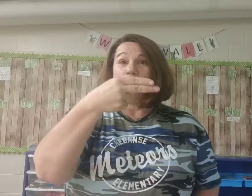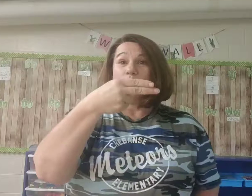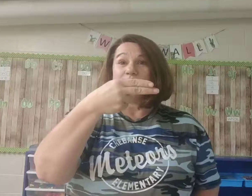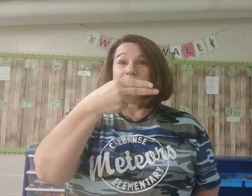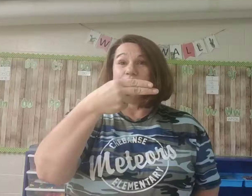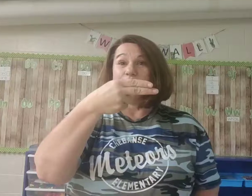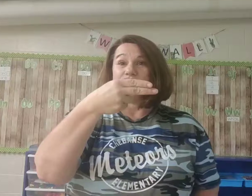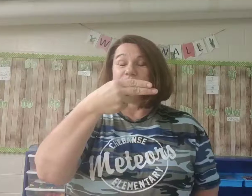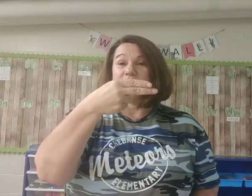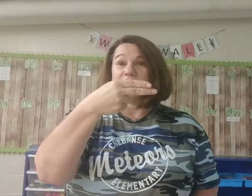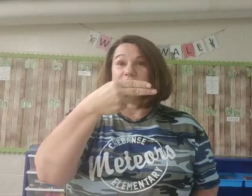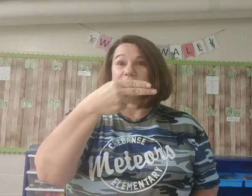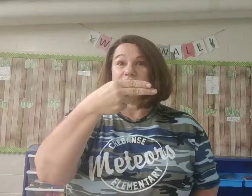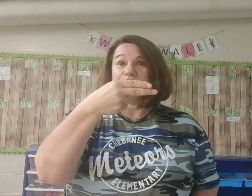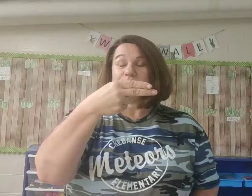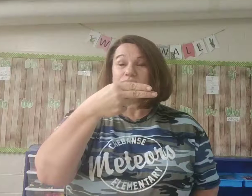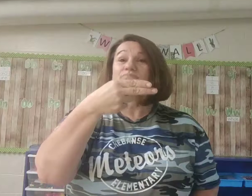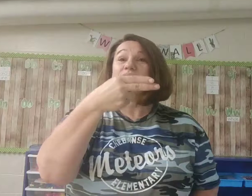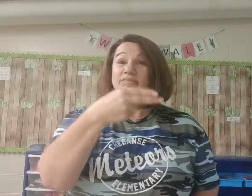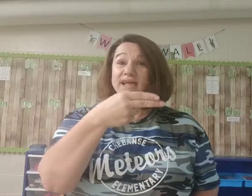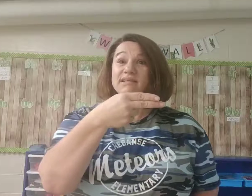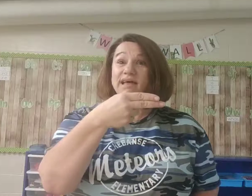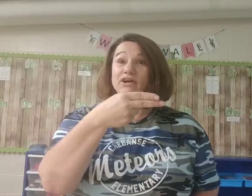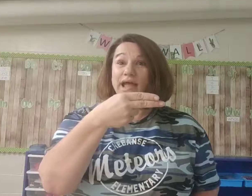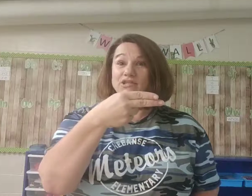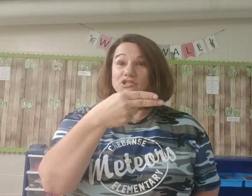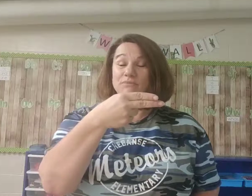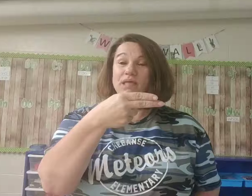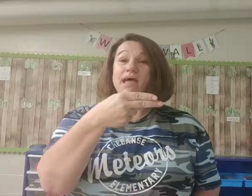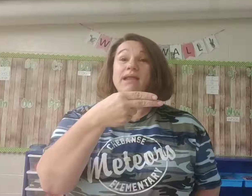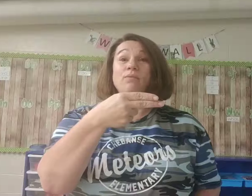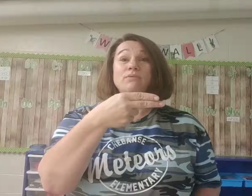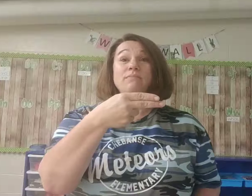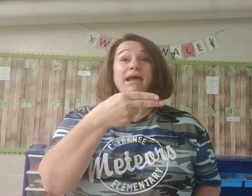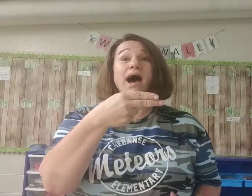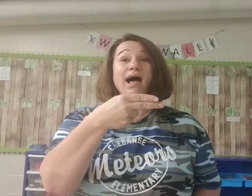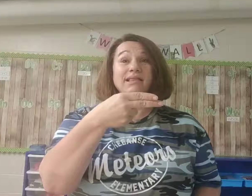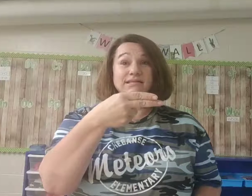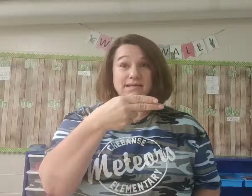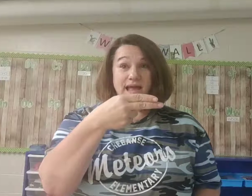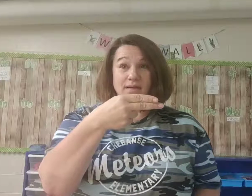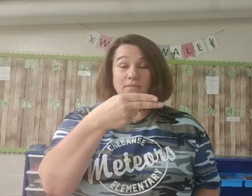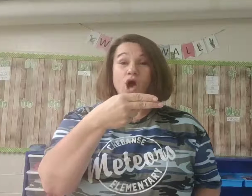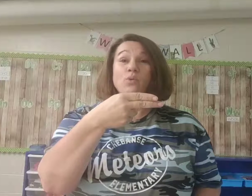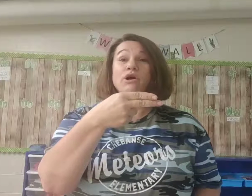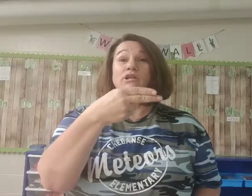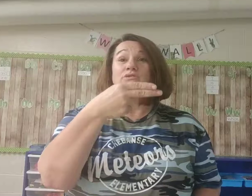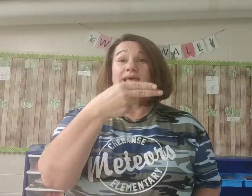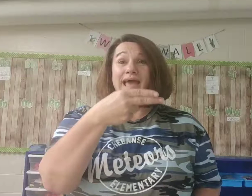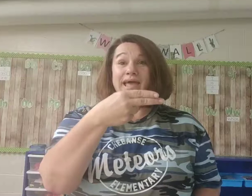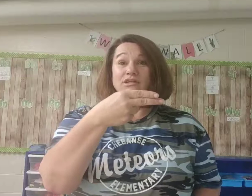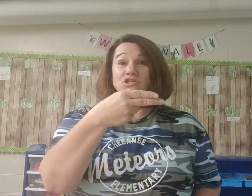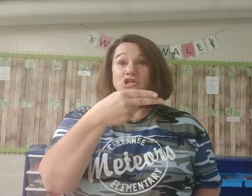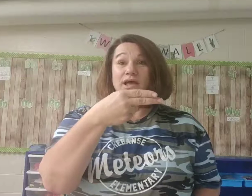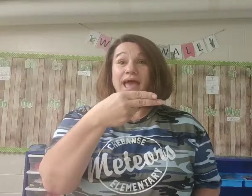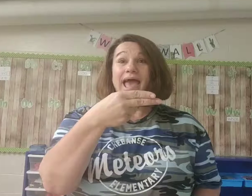you hold it sideways just like this. That's a letter H. Now, when we make Holly's name, we're going to use the H